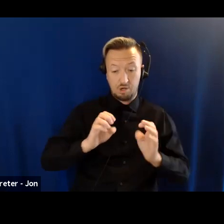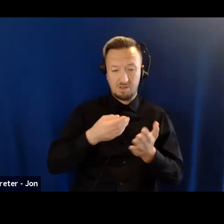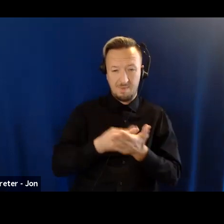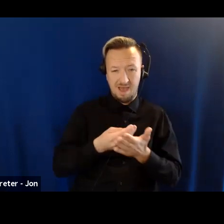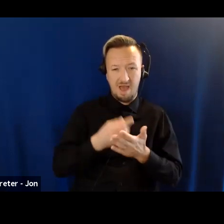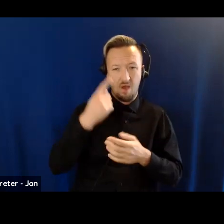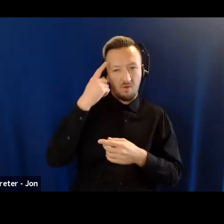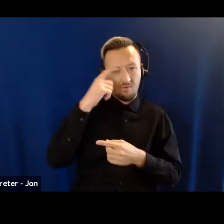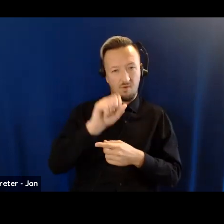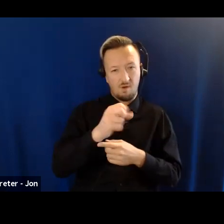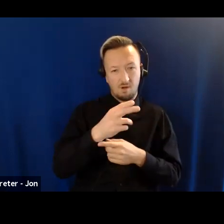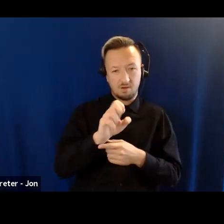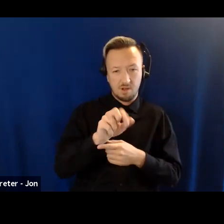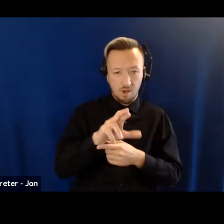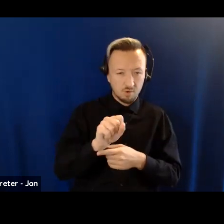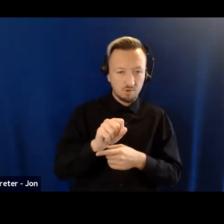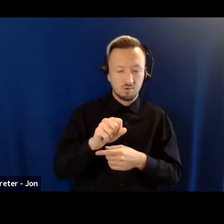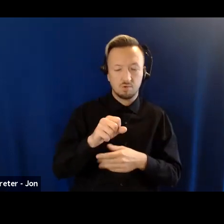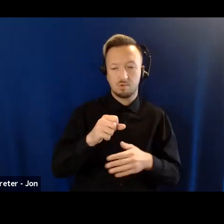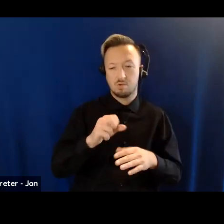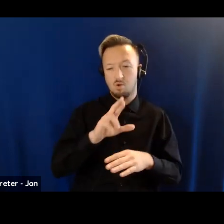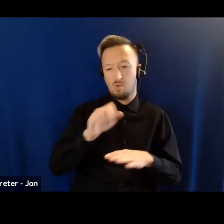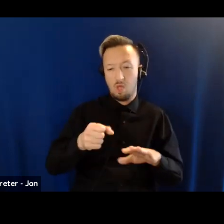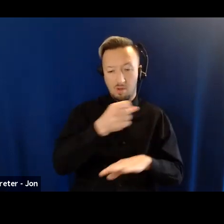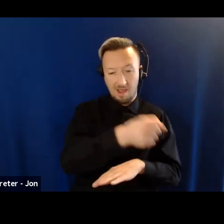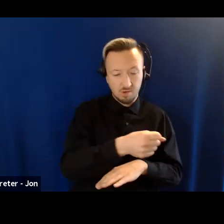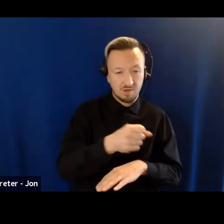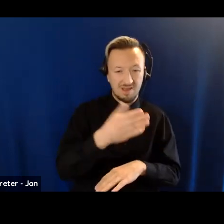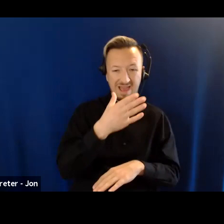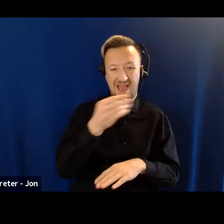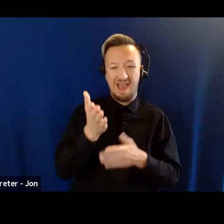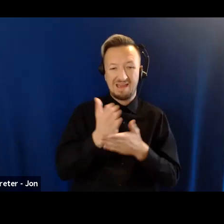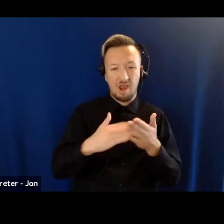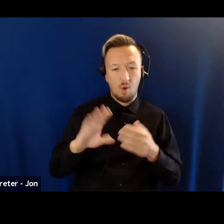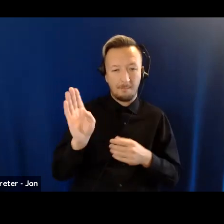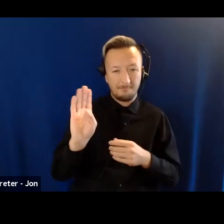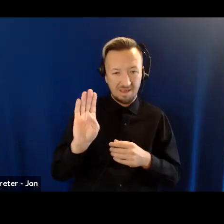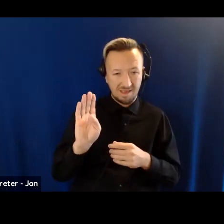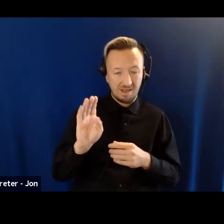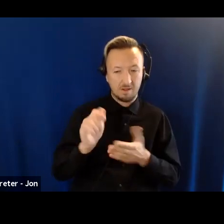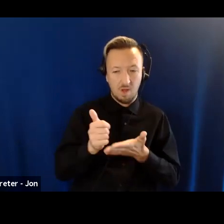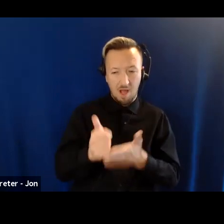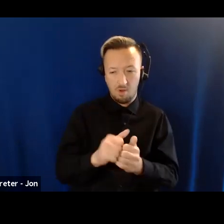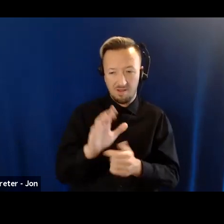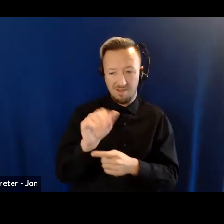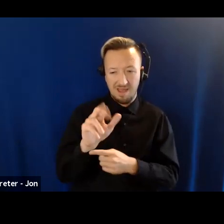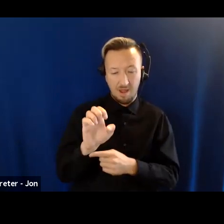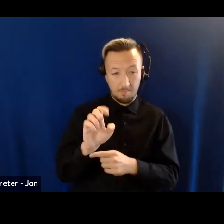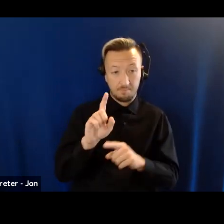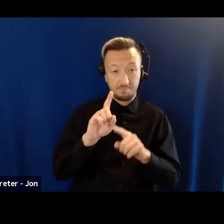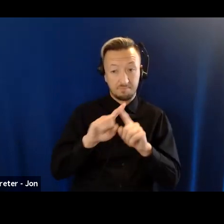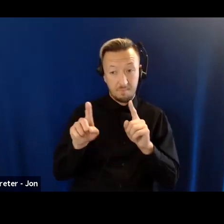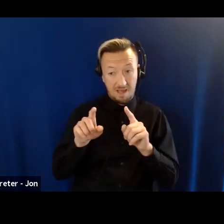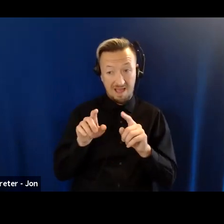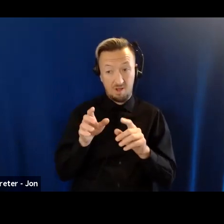and relocation, and Category B funds that can help with, you know, care. But access to